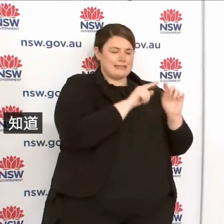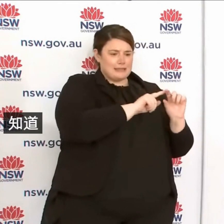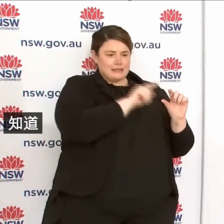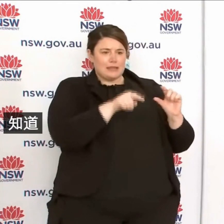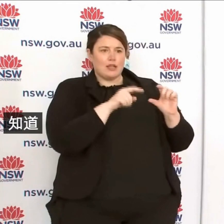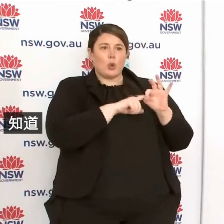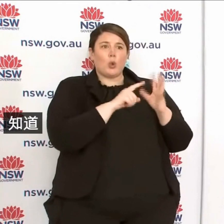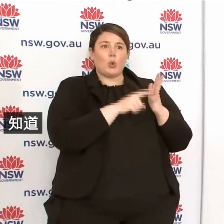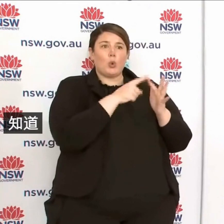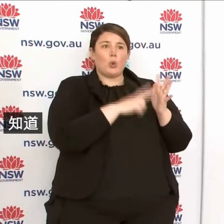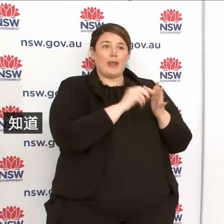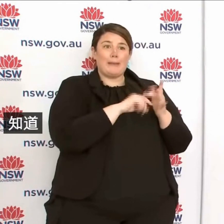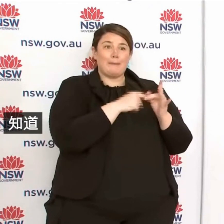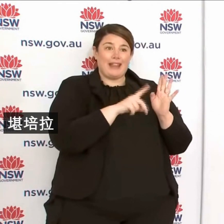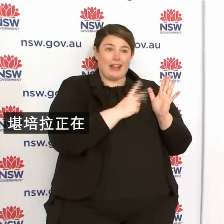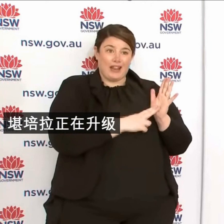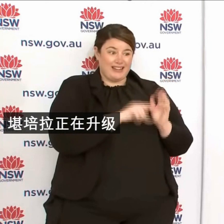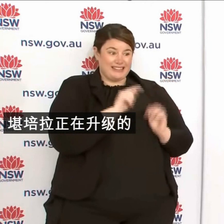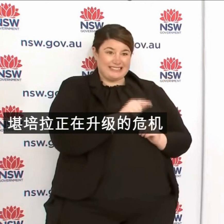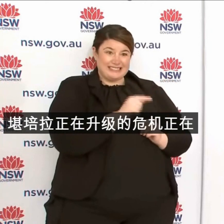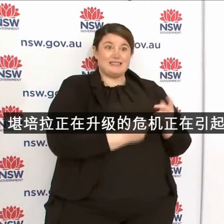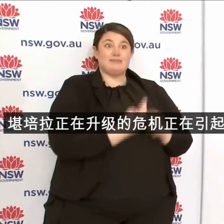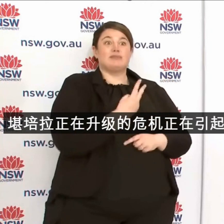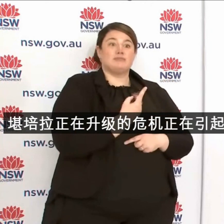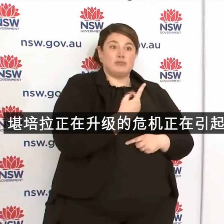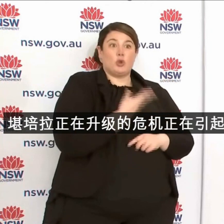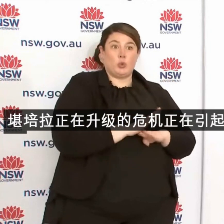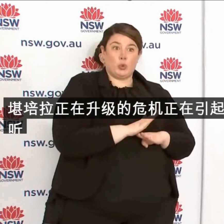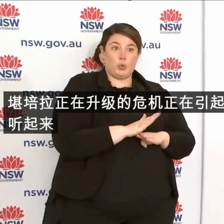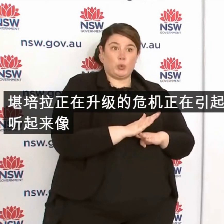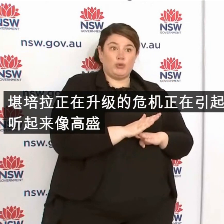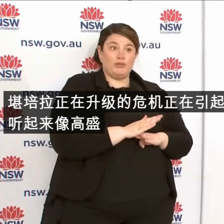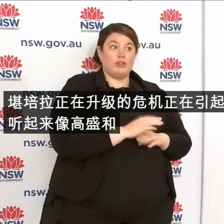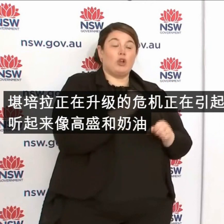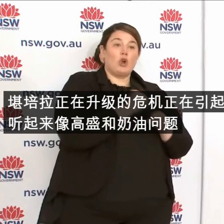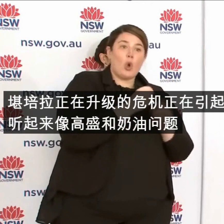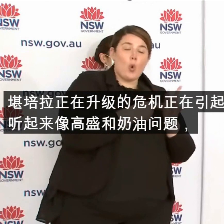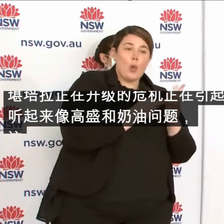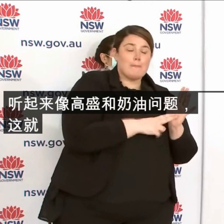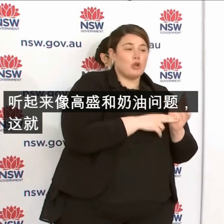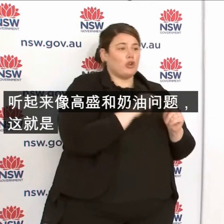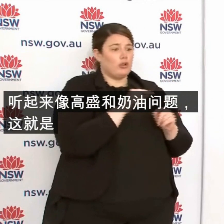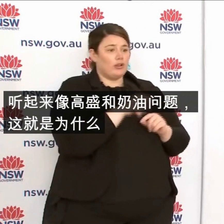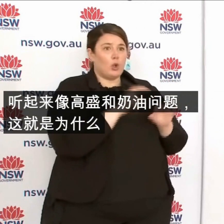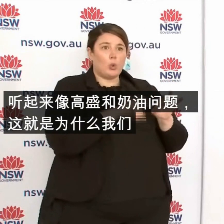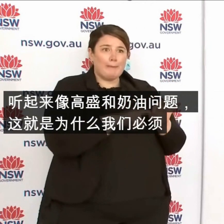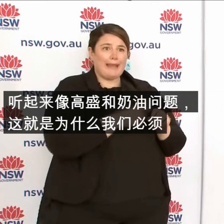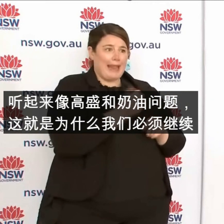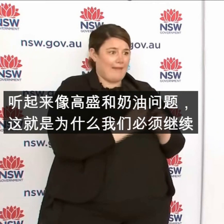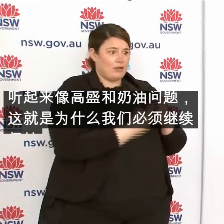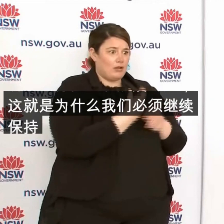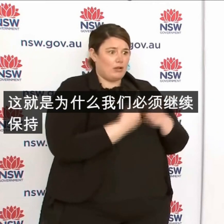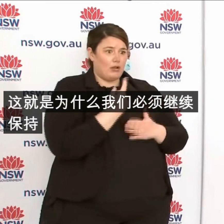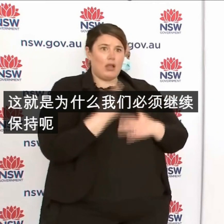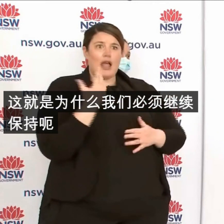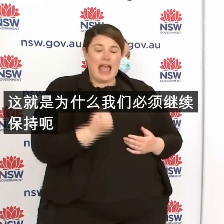the escalating crisis that is occurring in Canberra is causing that surround, like Goulburn and Queanbeyan, issues. And that's why we've got to continue